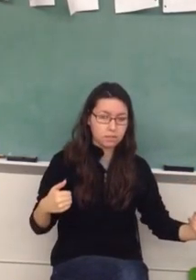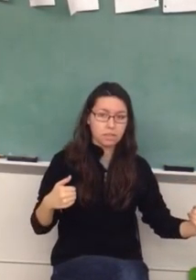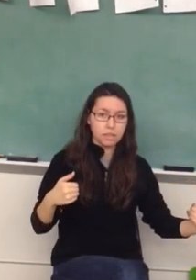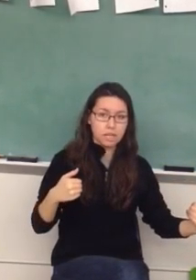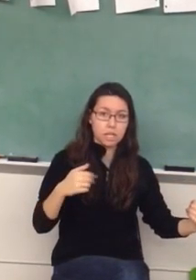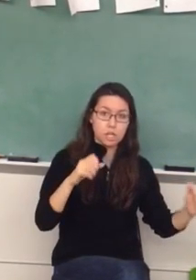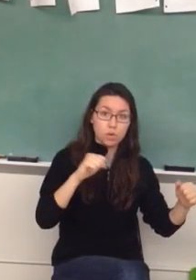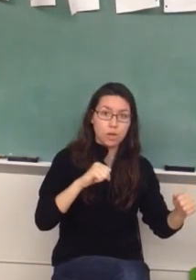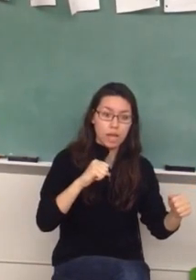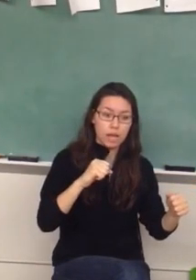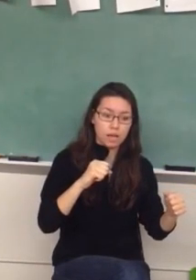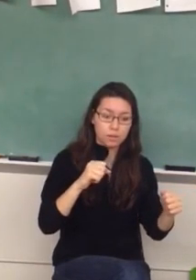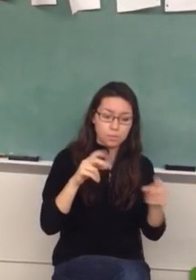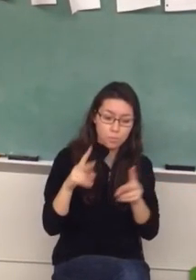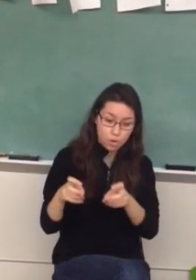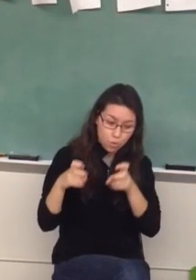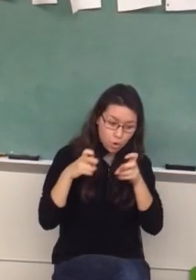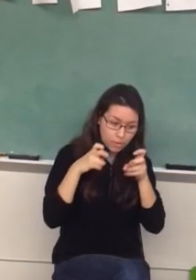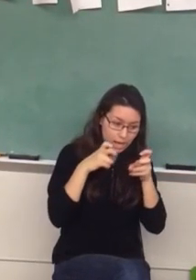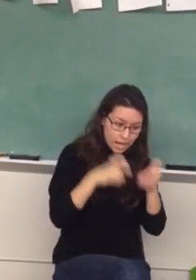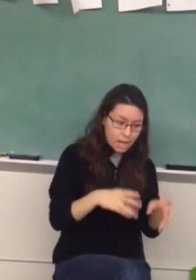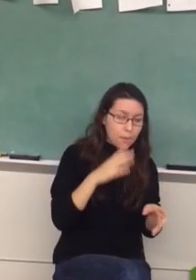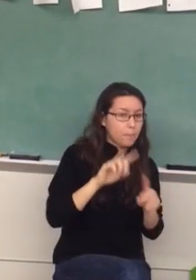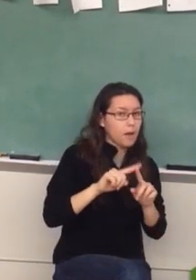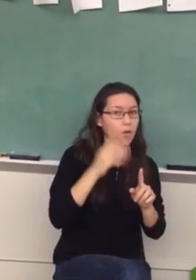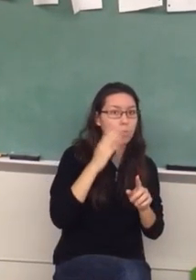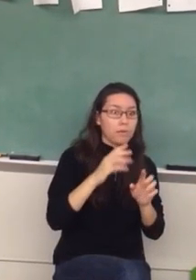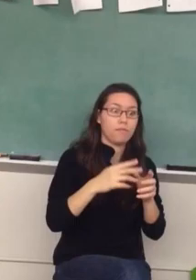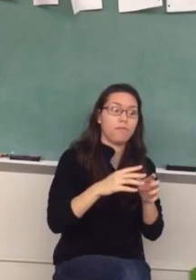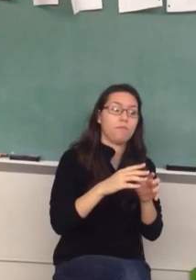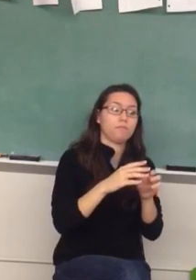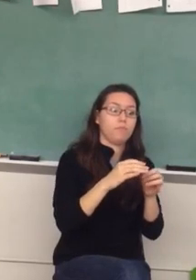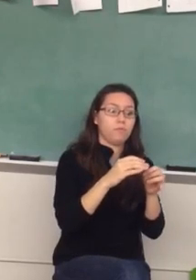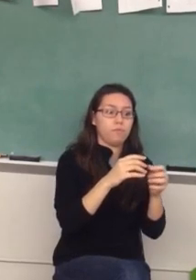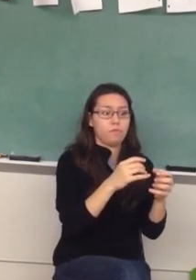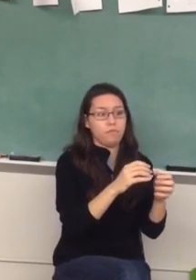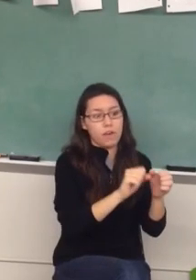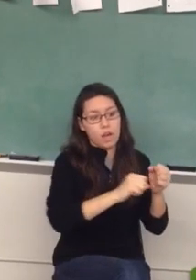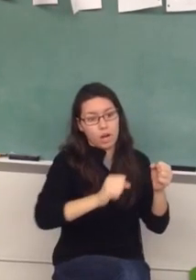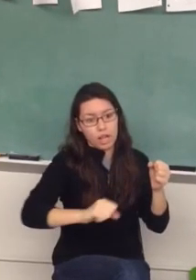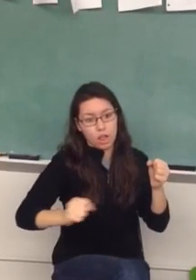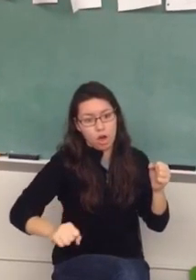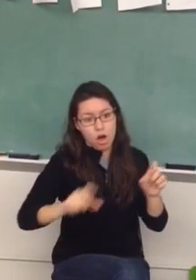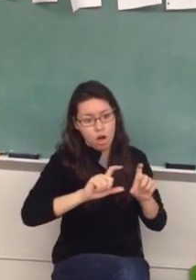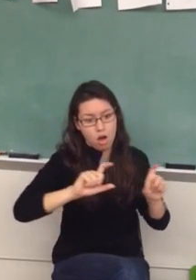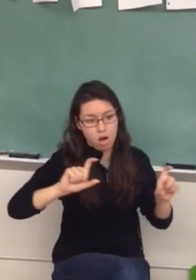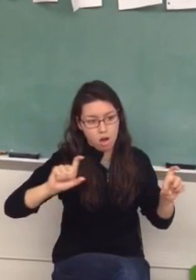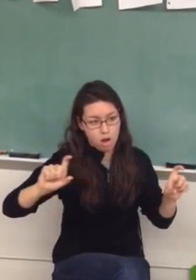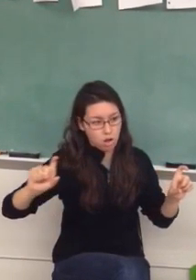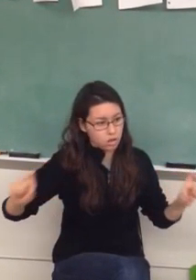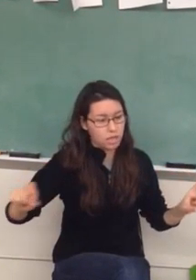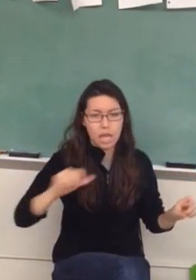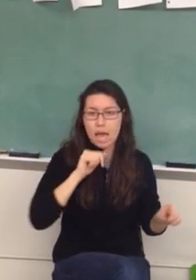long, instead of nice and neat on 2 pages. So the lanthanides and actinides belong in this